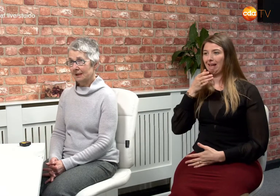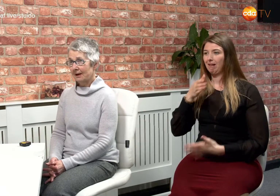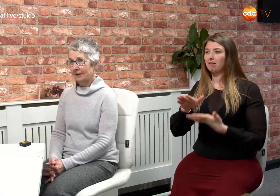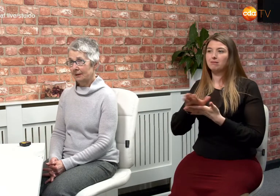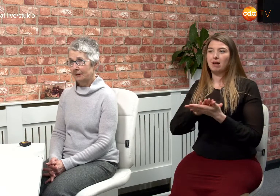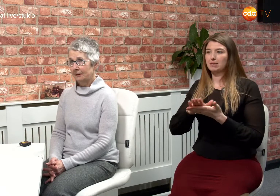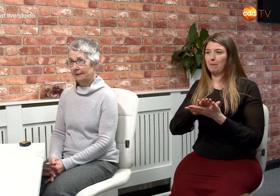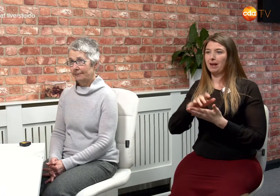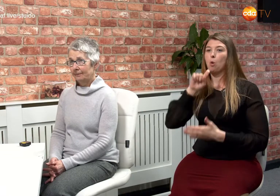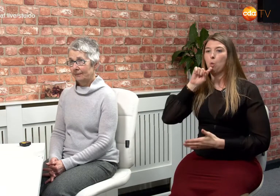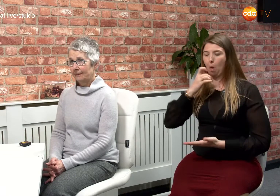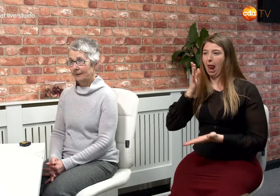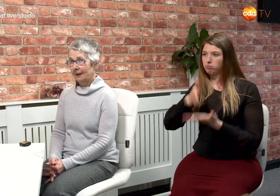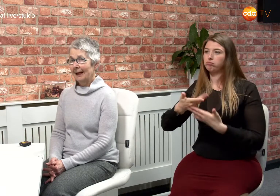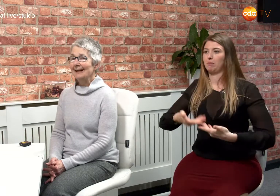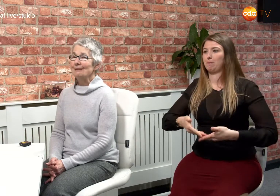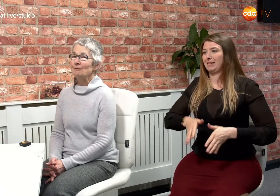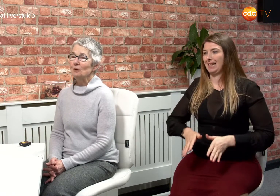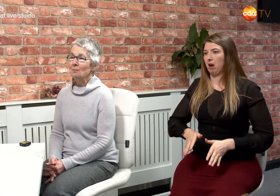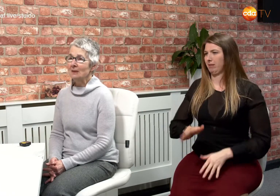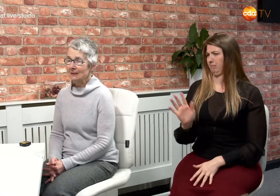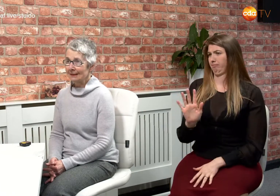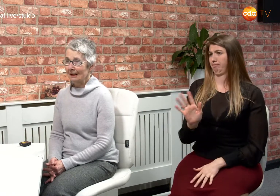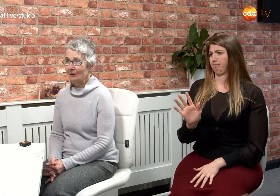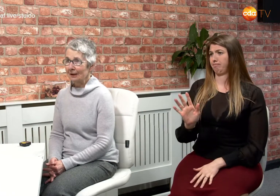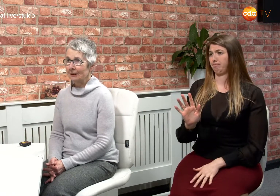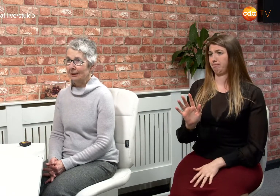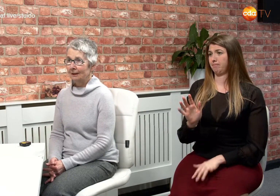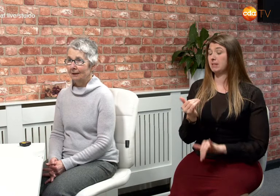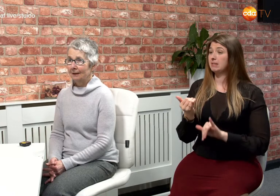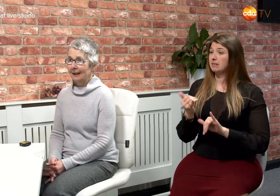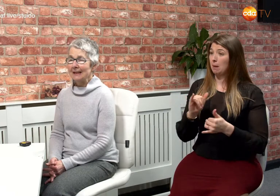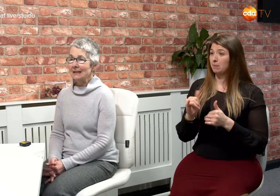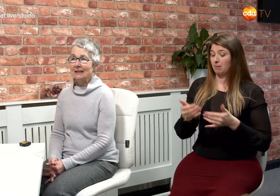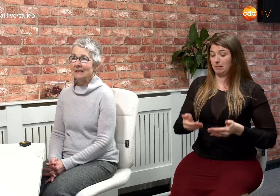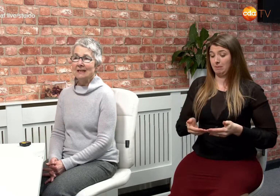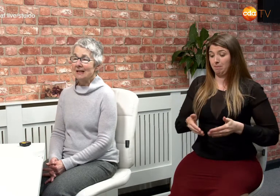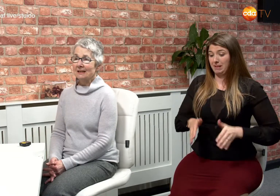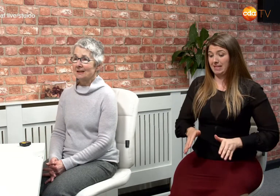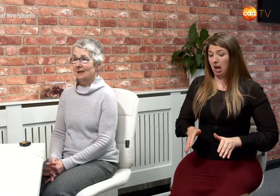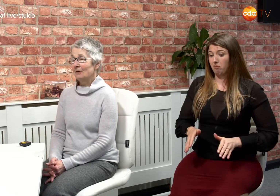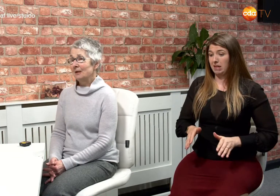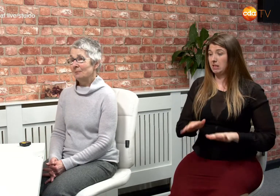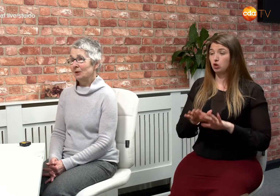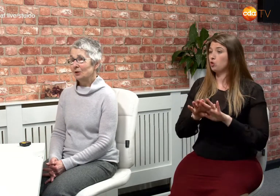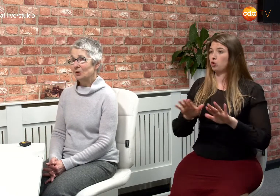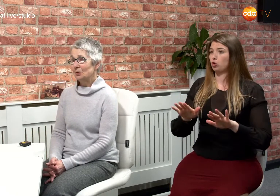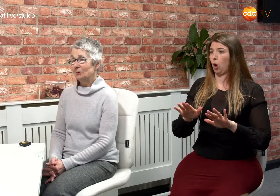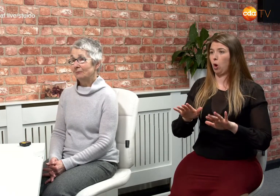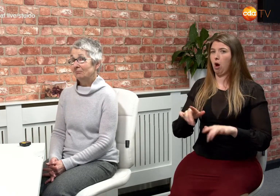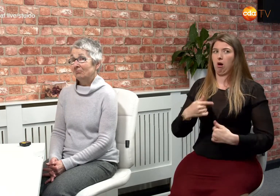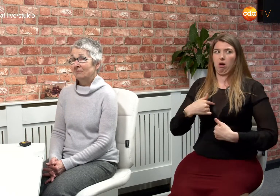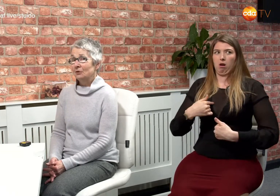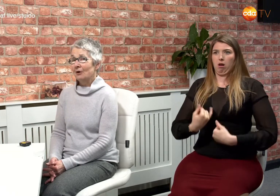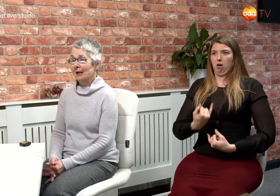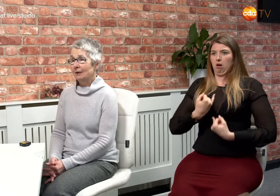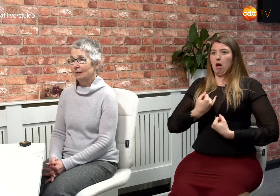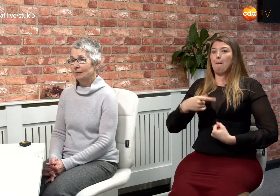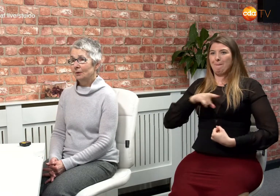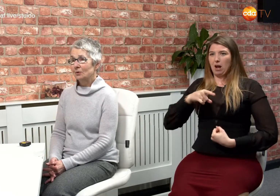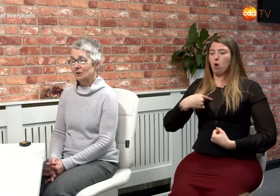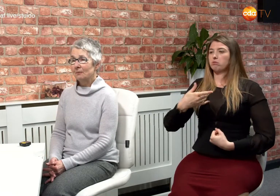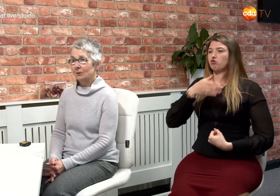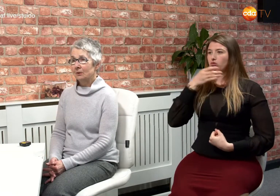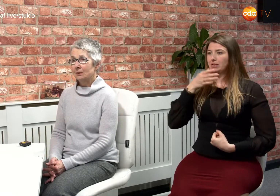to miscarry. And if you miscarry, it isn't necessarily because you